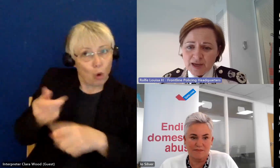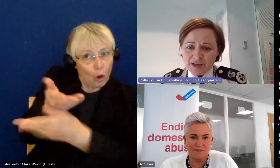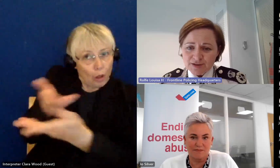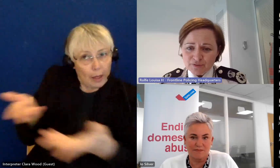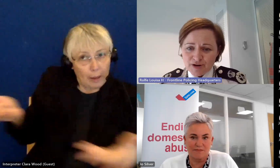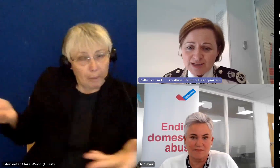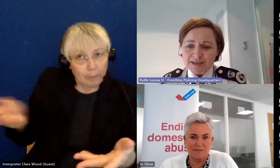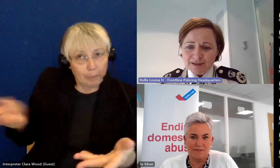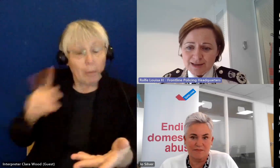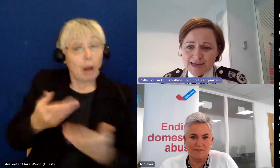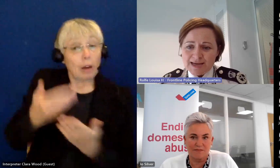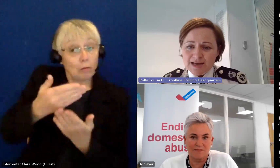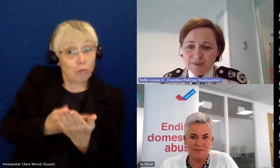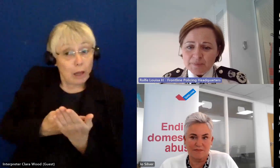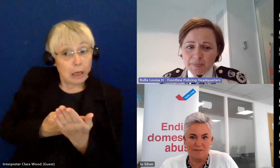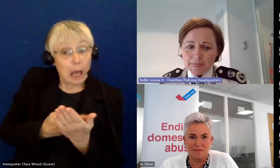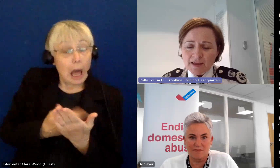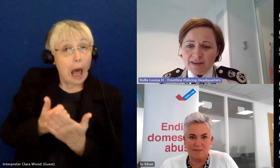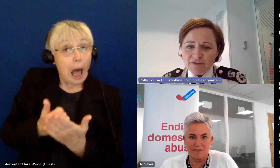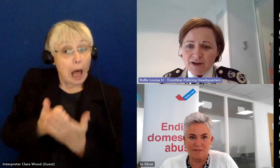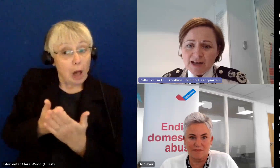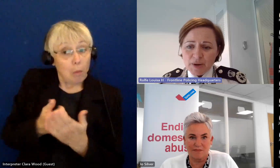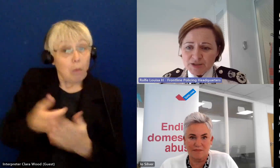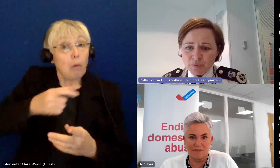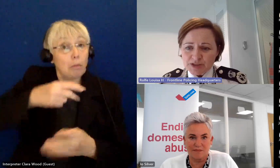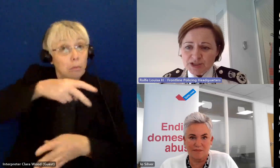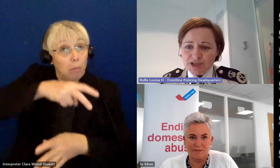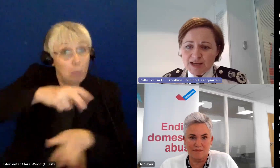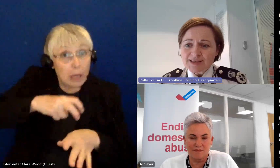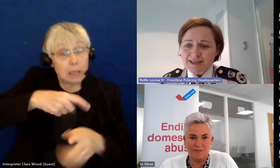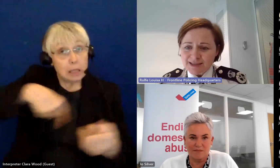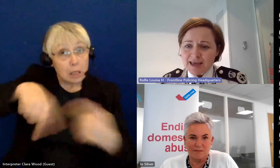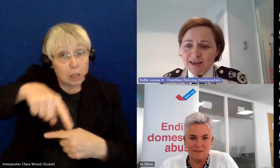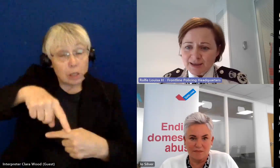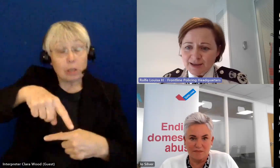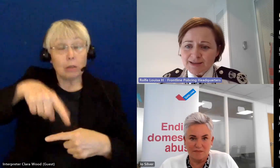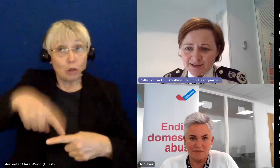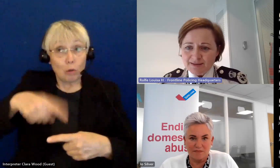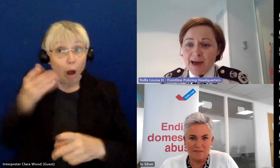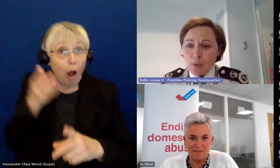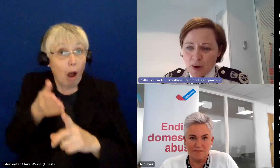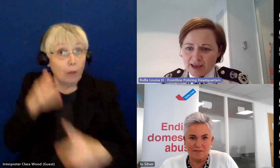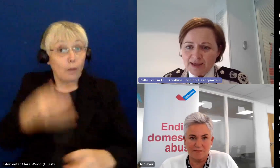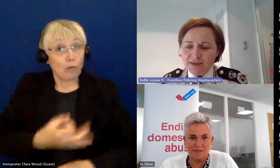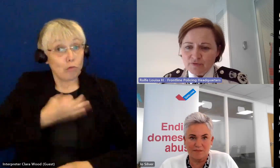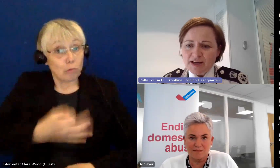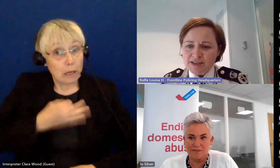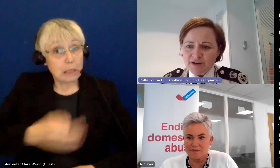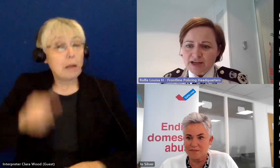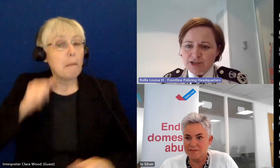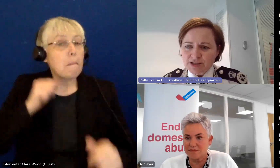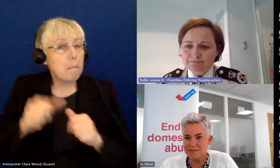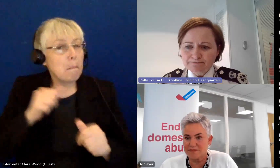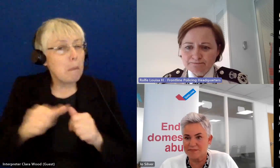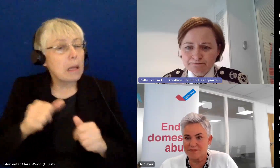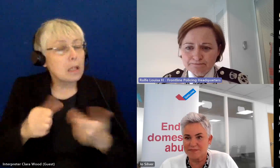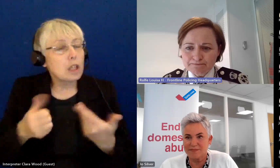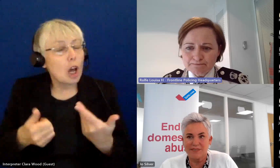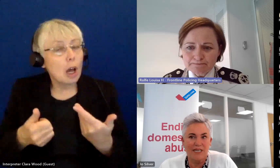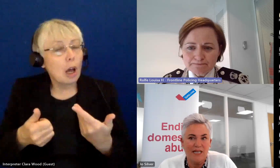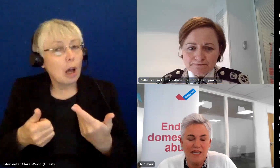and identification of risk, and the evaluation would suggest it's taking us that way in the right